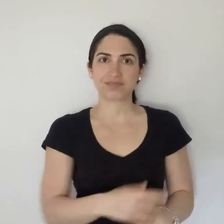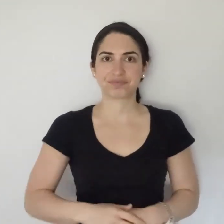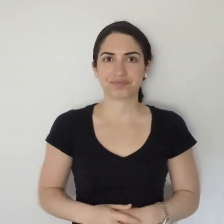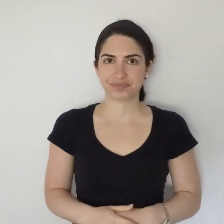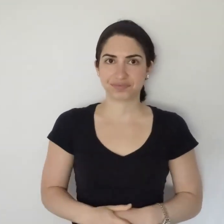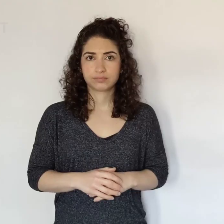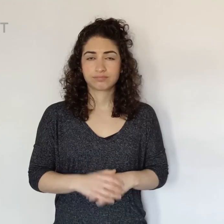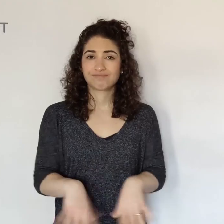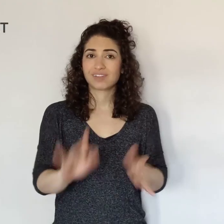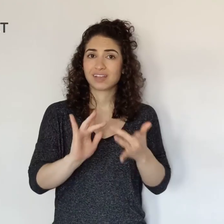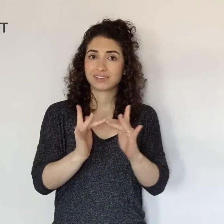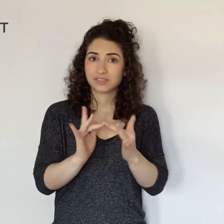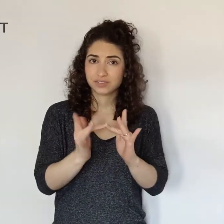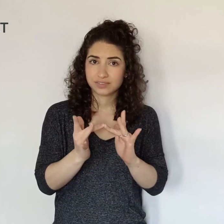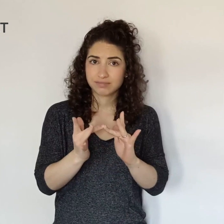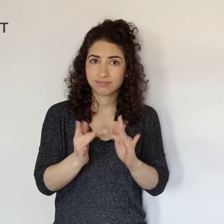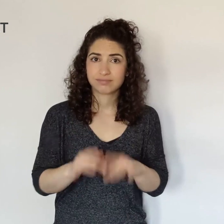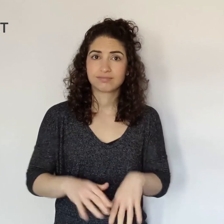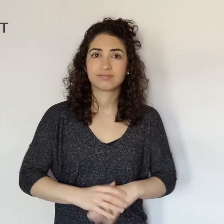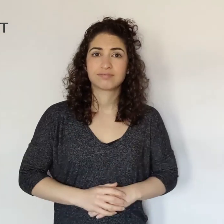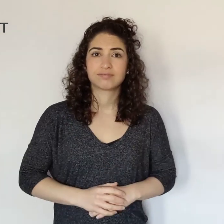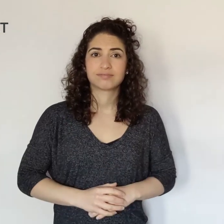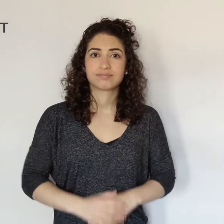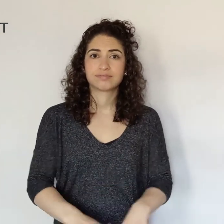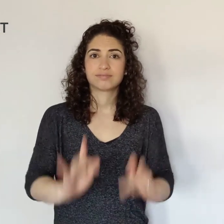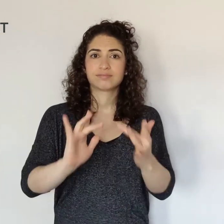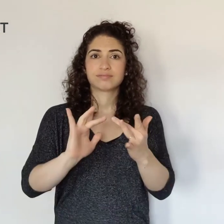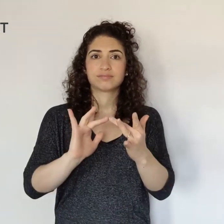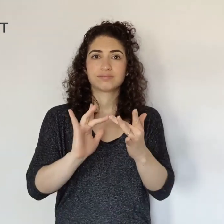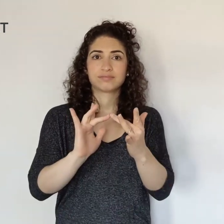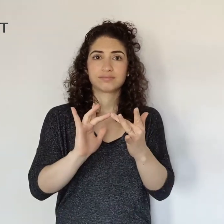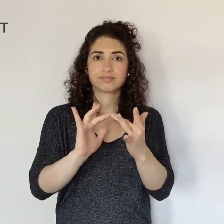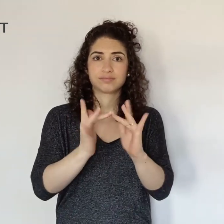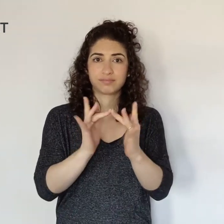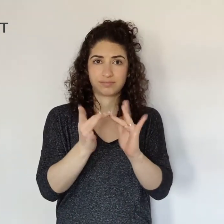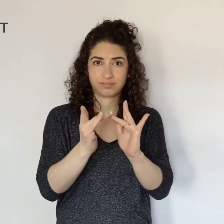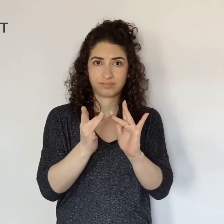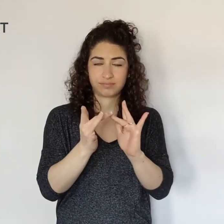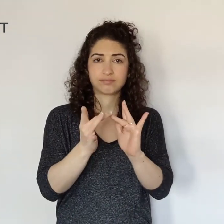Self-isolation. Internet. Internet.